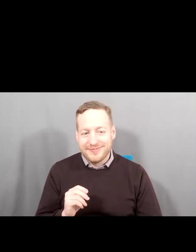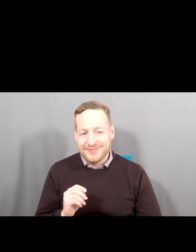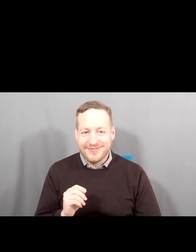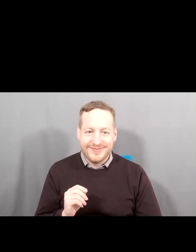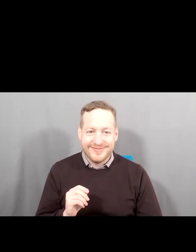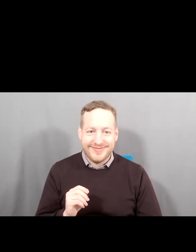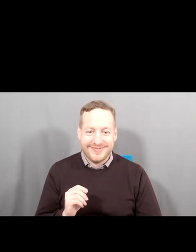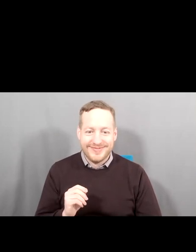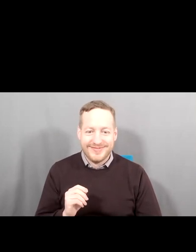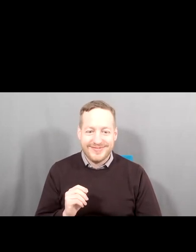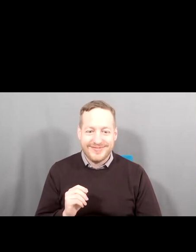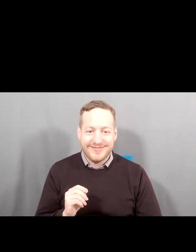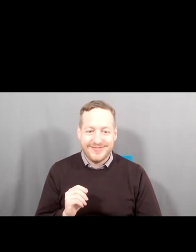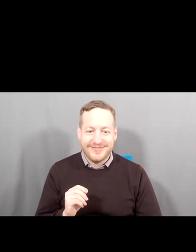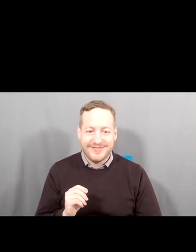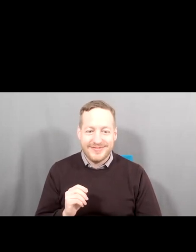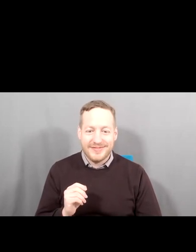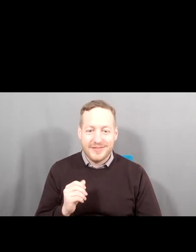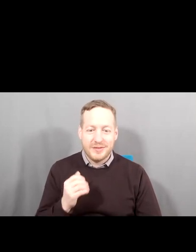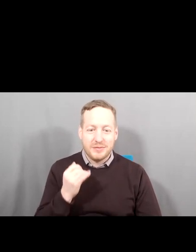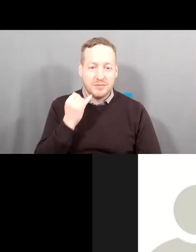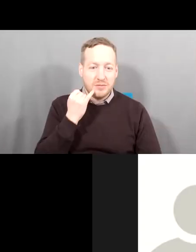I'm not seeing anyone.